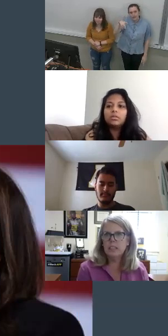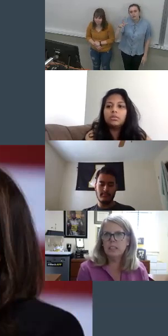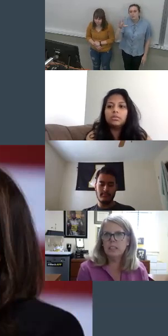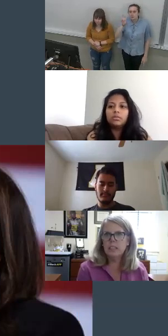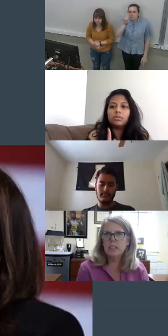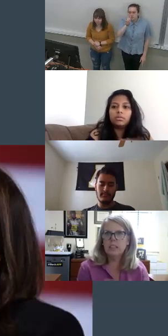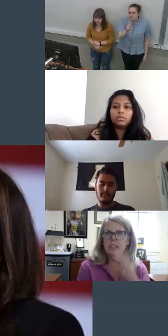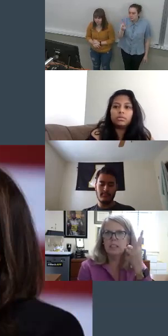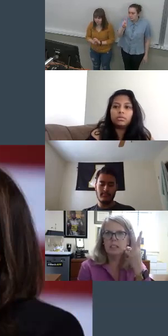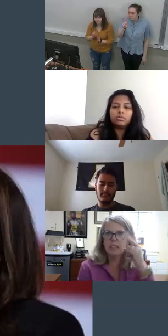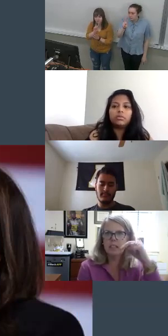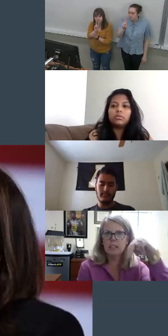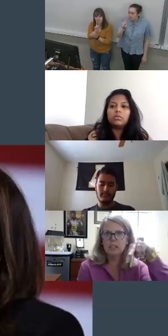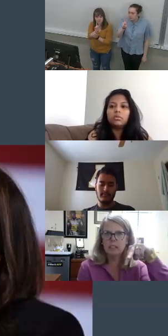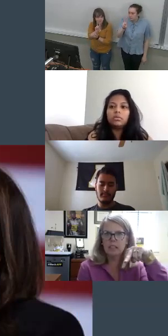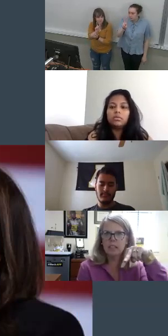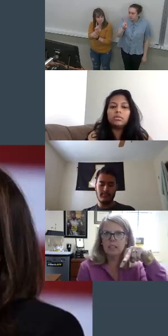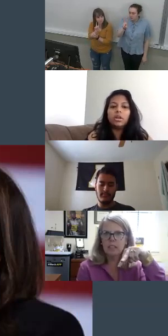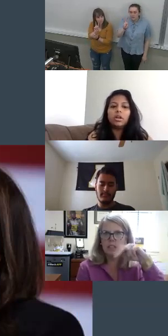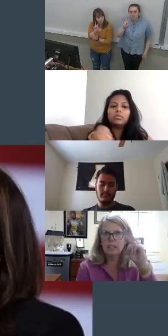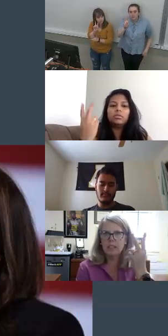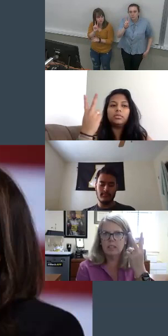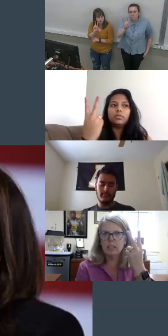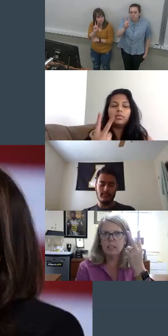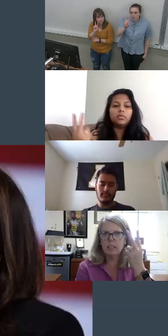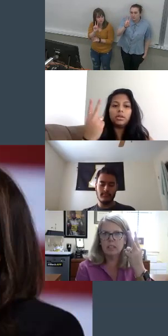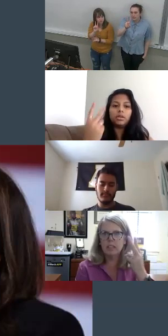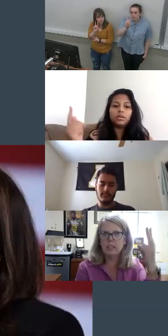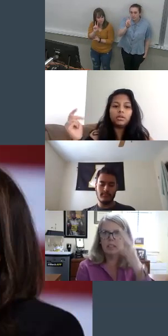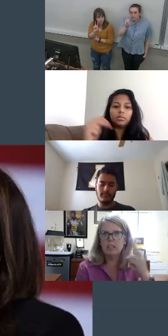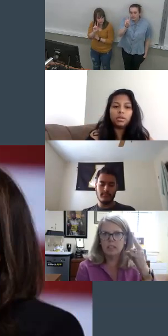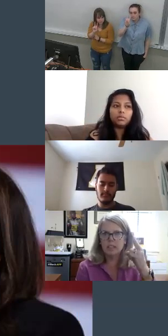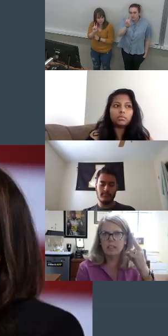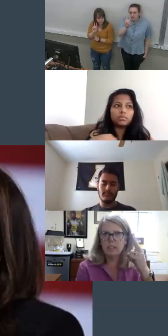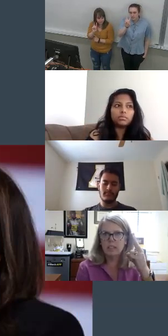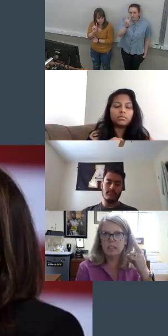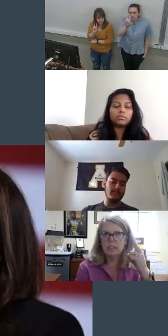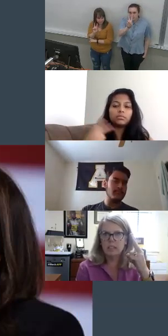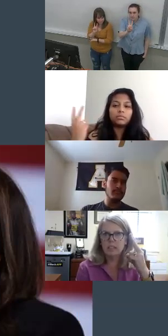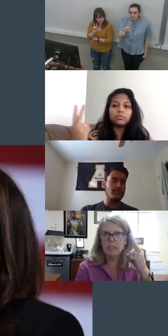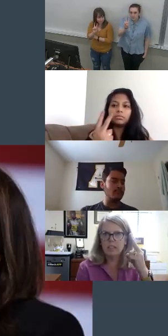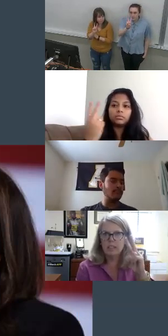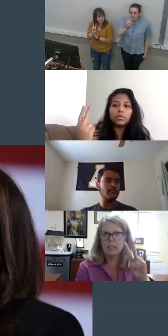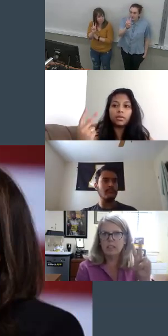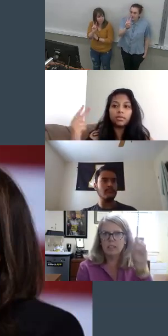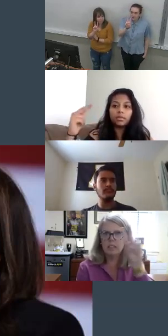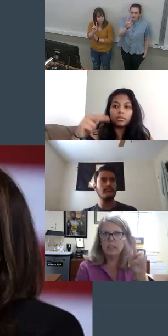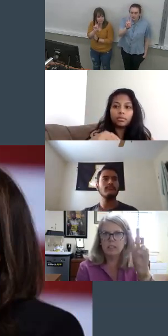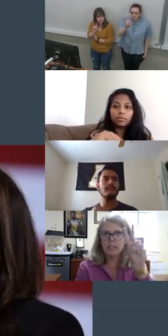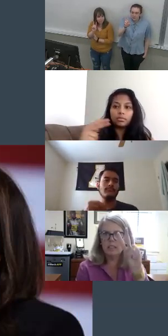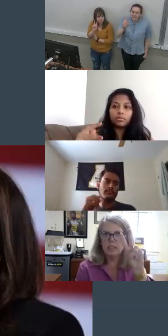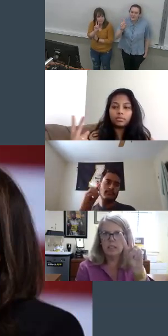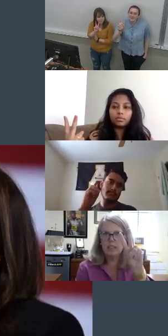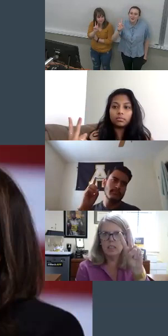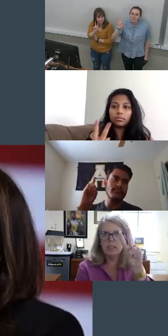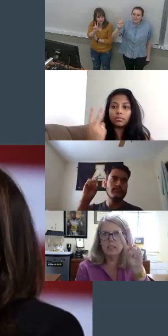VP, and you're gonna do that same circular motion that you did with BLM. So you can take your V and make a little